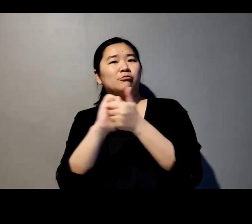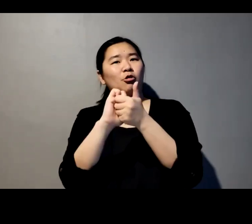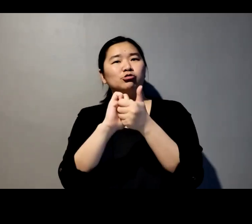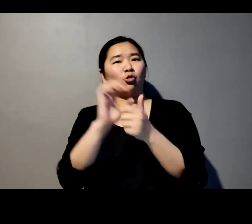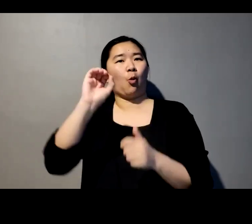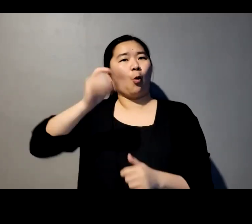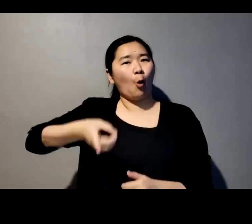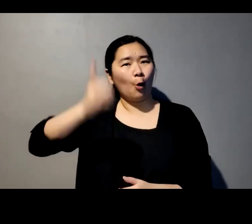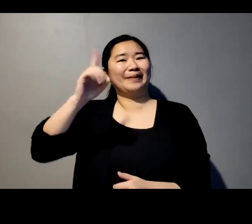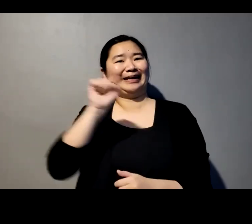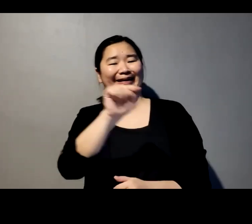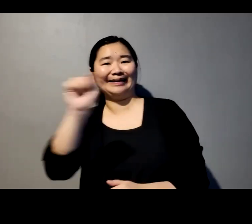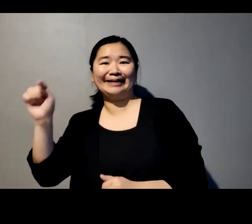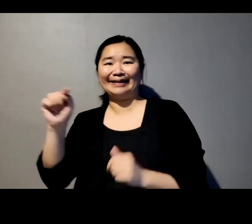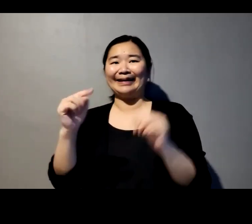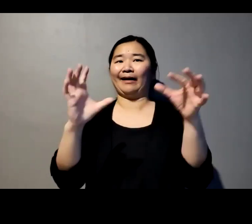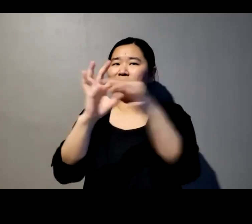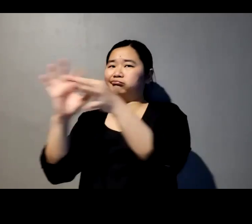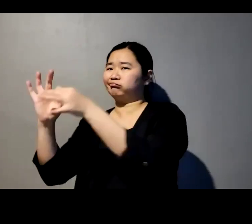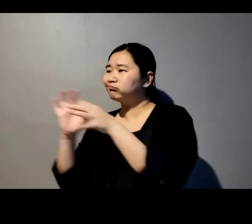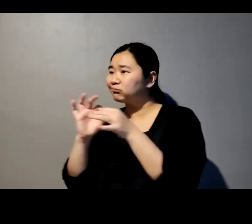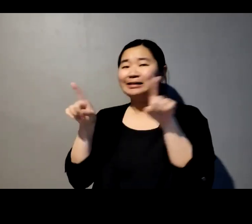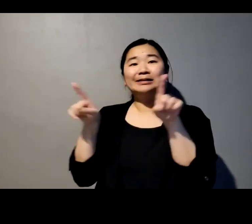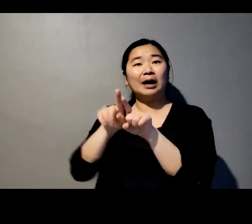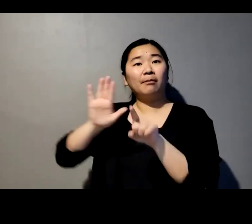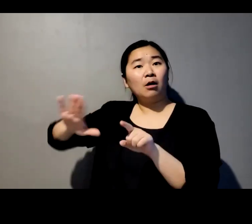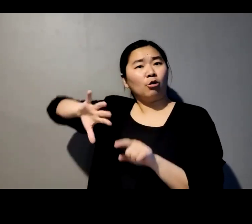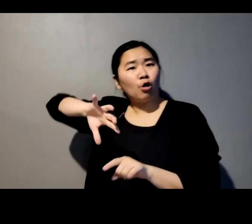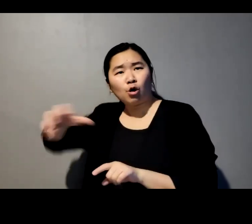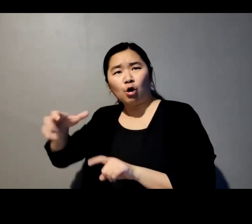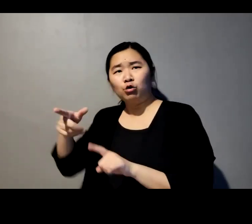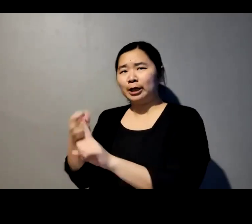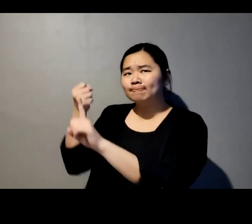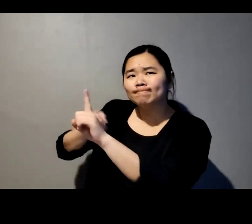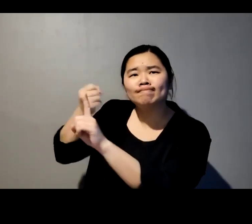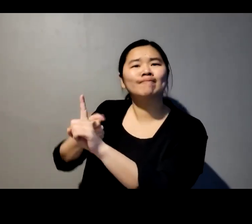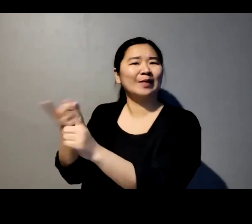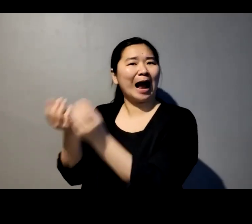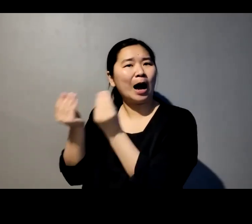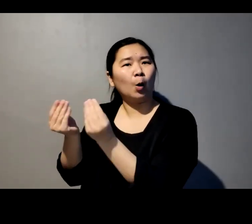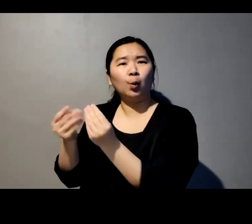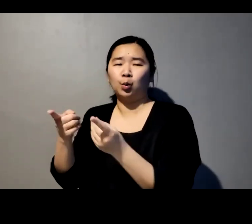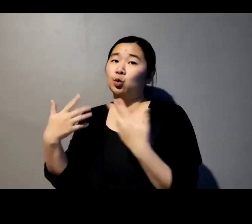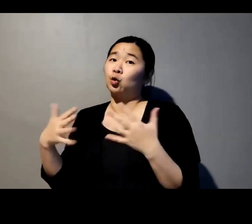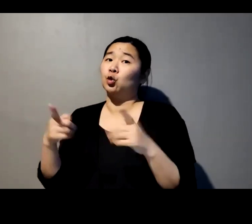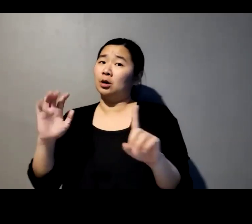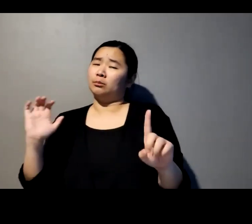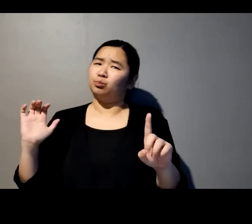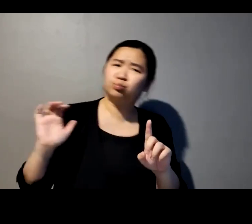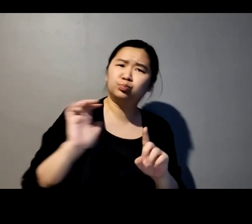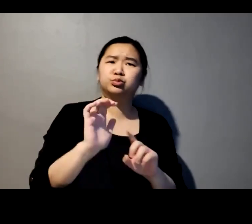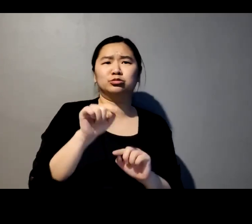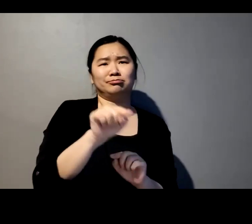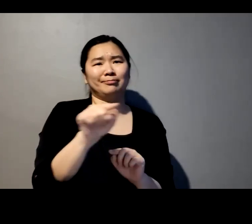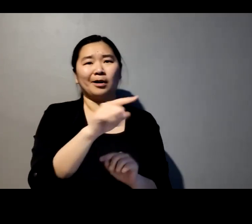each other on, legal harmonization and advocacy strategies. And it's been